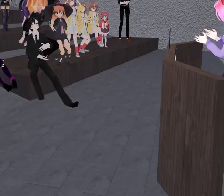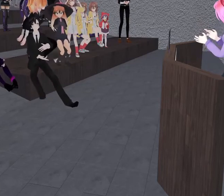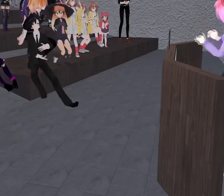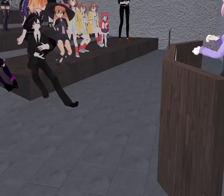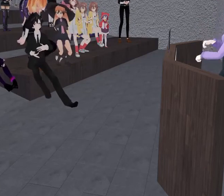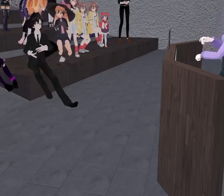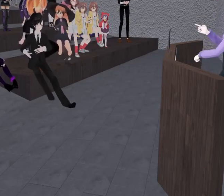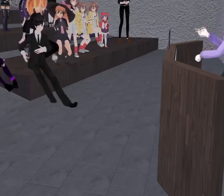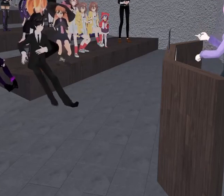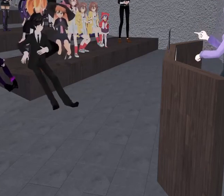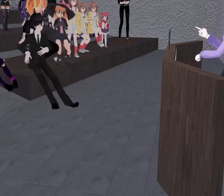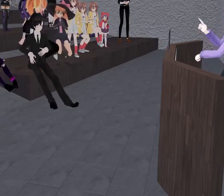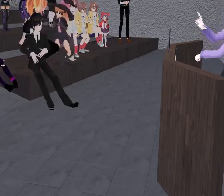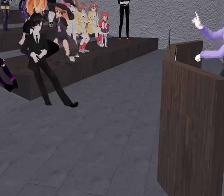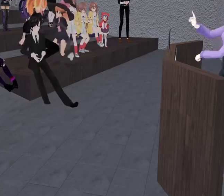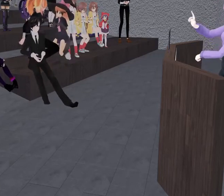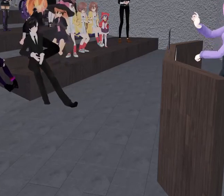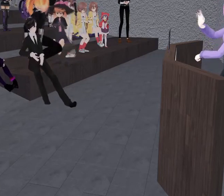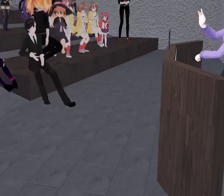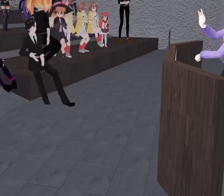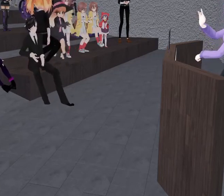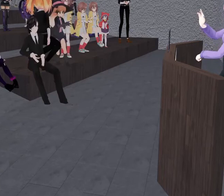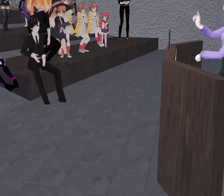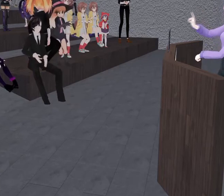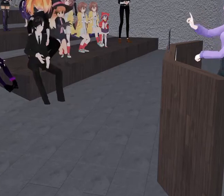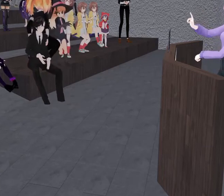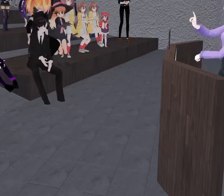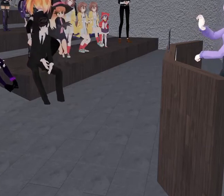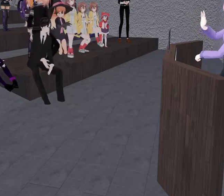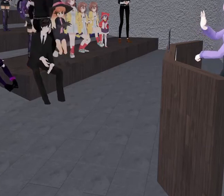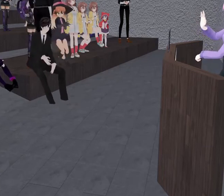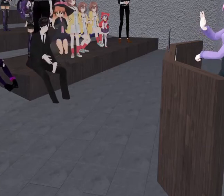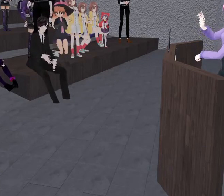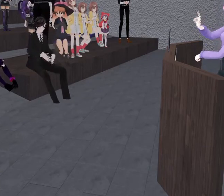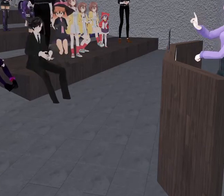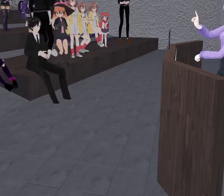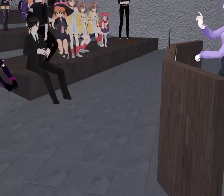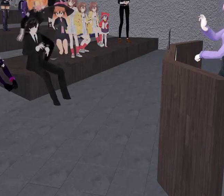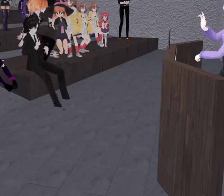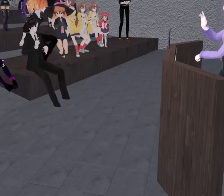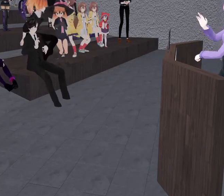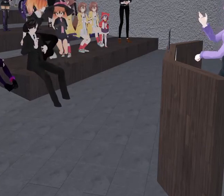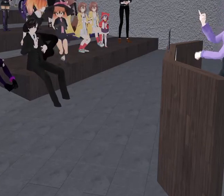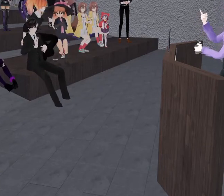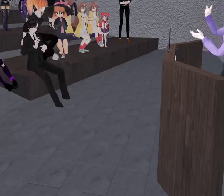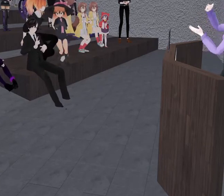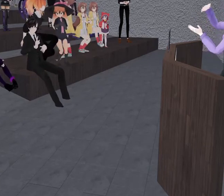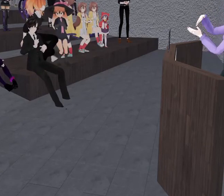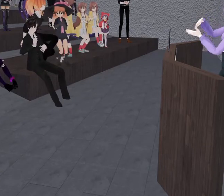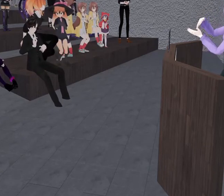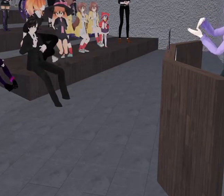baby. But like Crow was saying, at 100, 1C, 1C, 1,000,